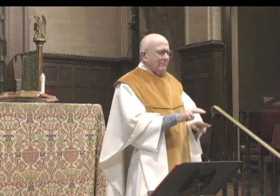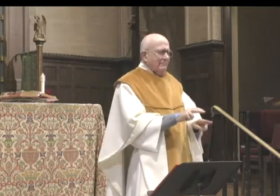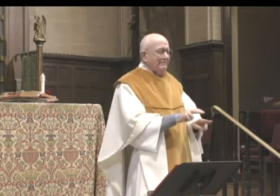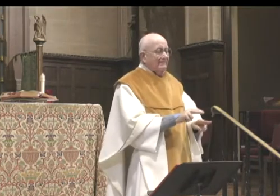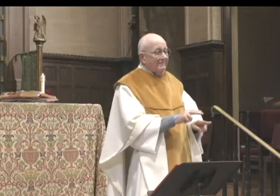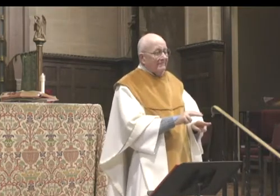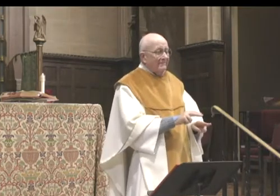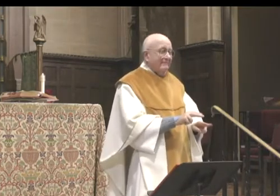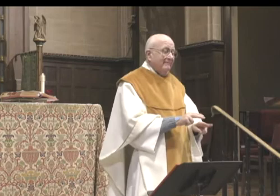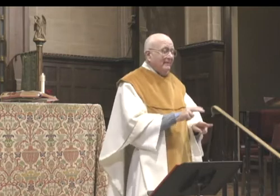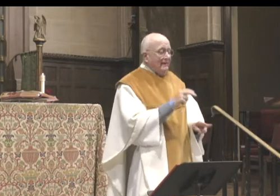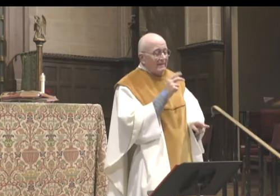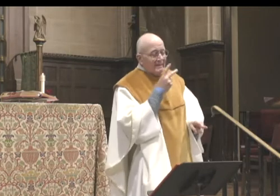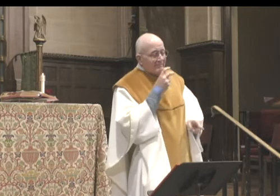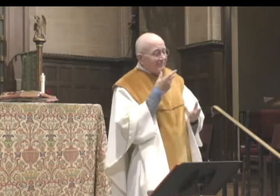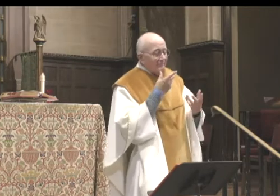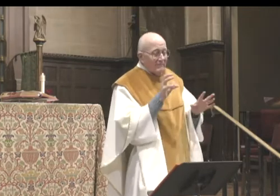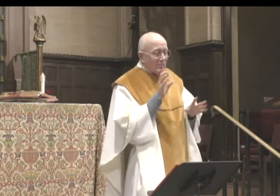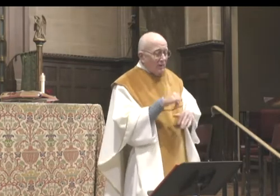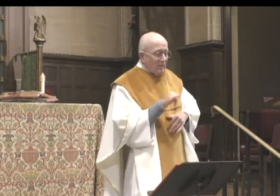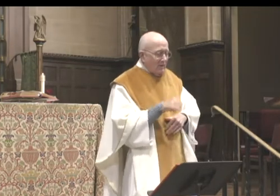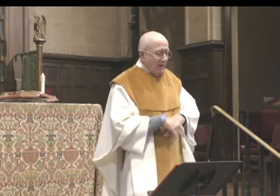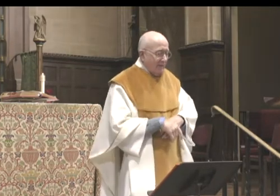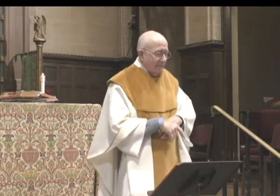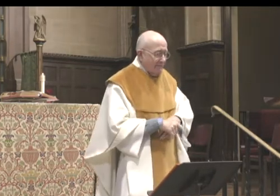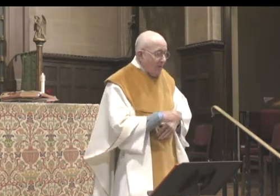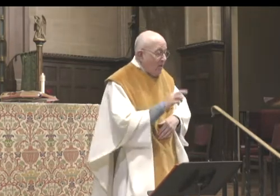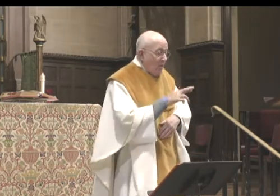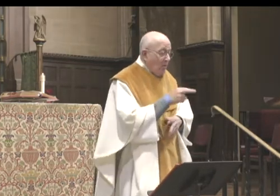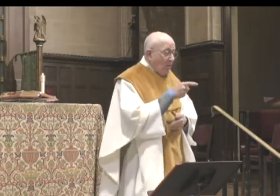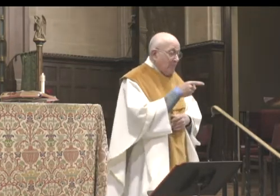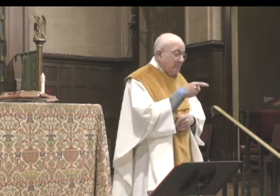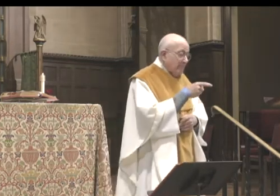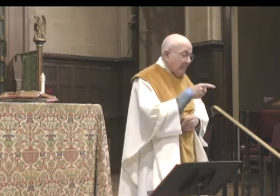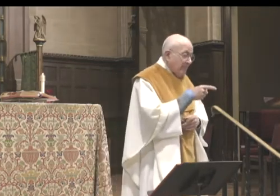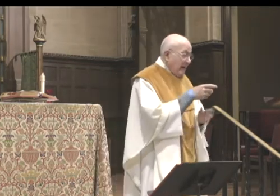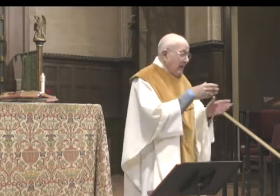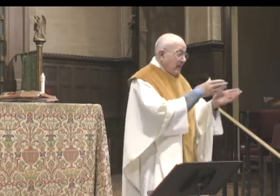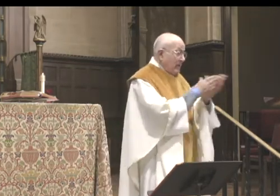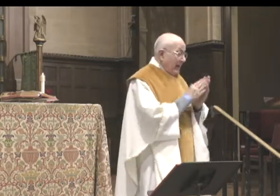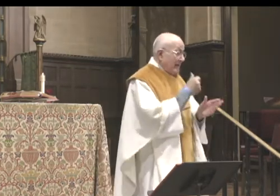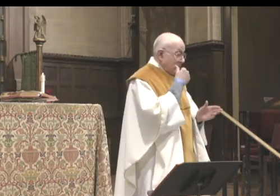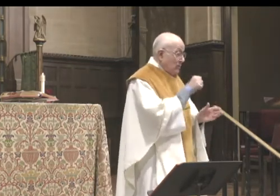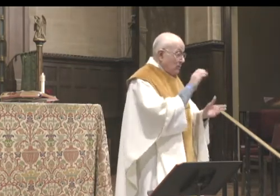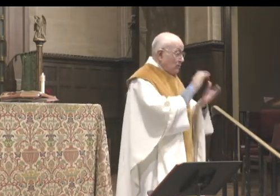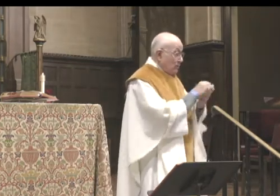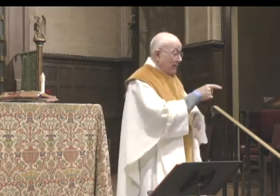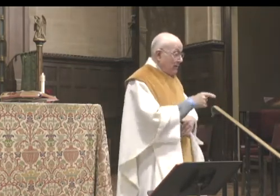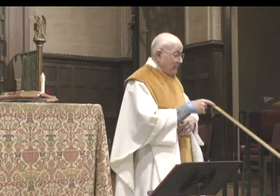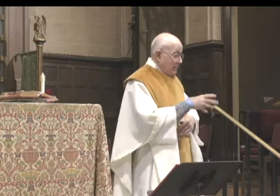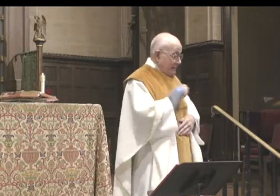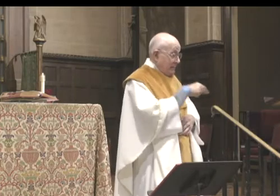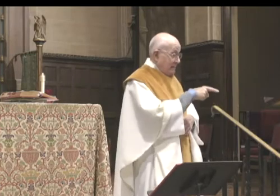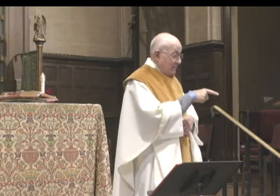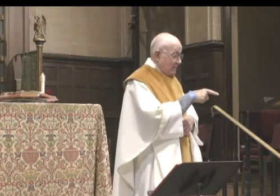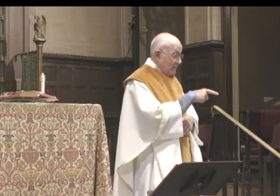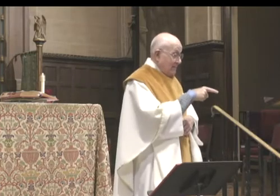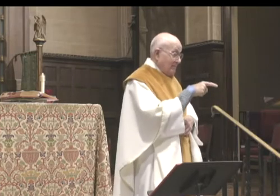her. Make her marry me. He didn't want to do that. Or he could ask the girl to marry